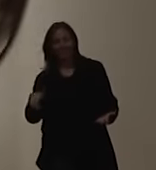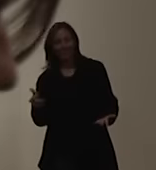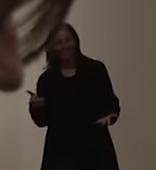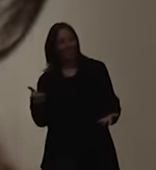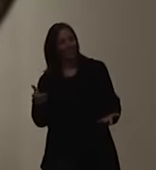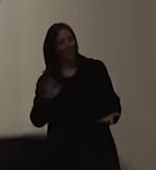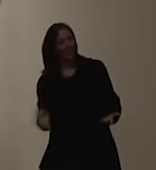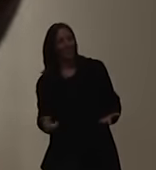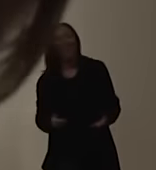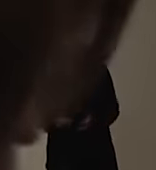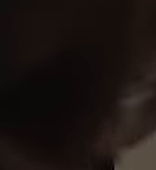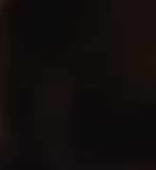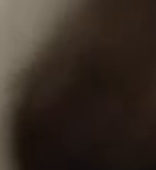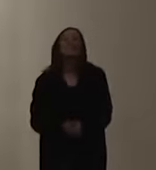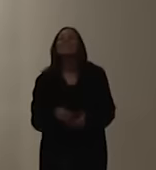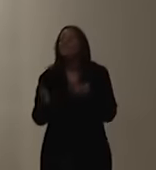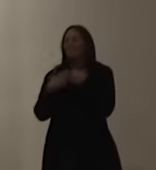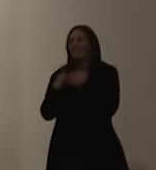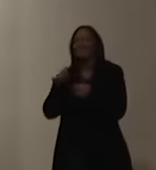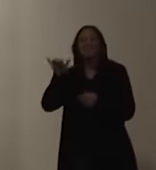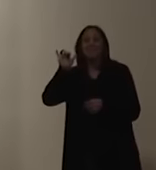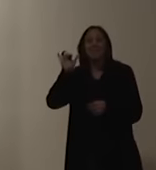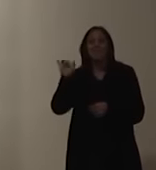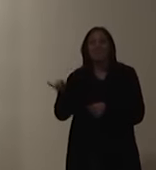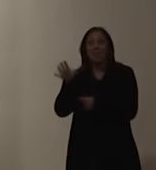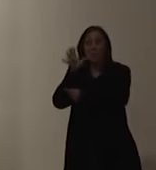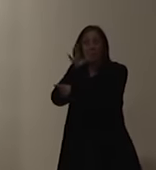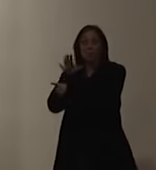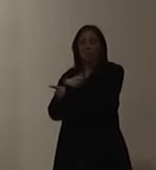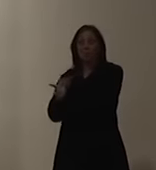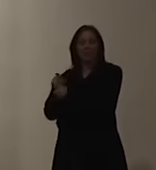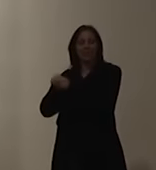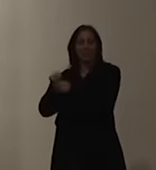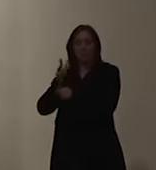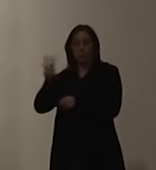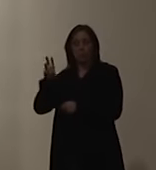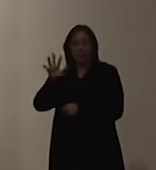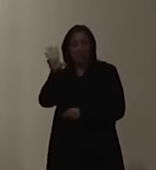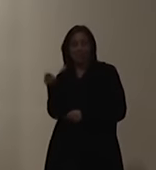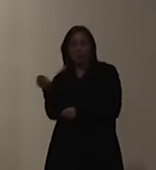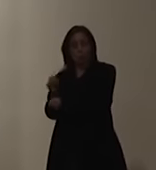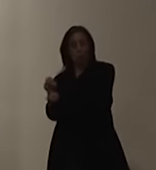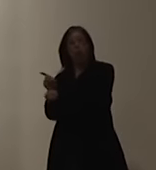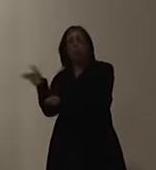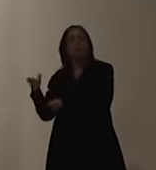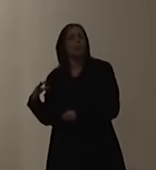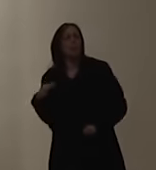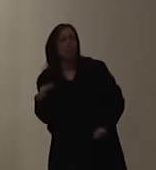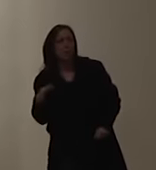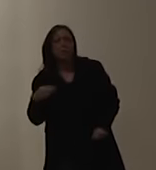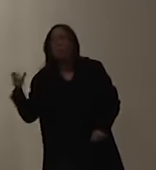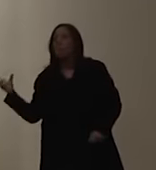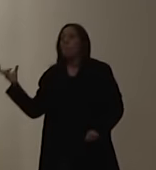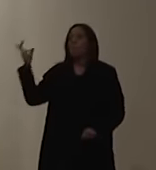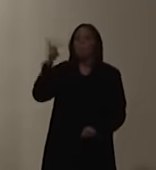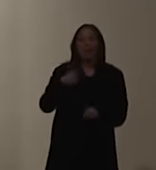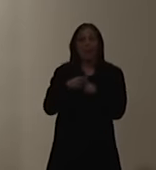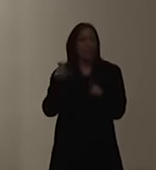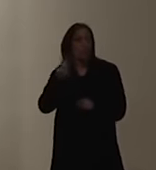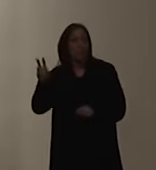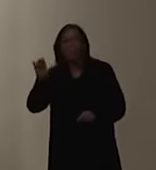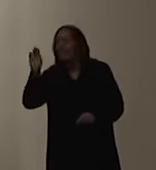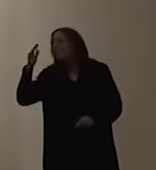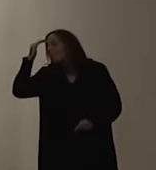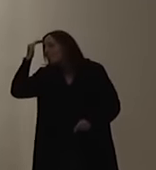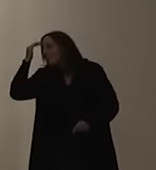So she's coming back from West Africa, volunteer service, and Chris Christie says, well, I don't know if he really said it, but